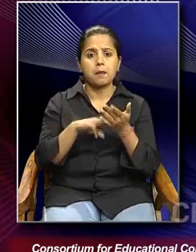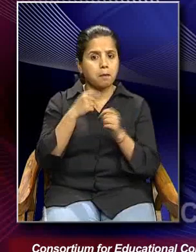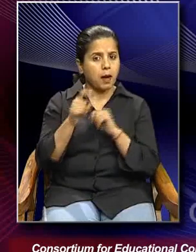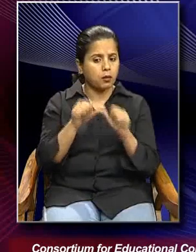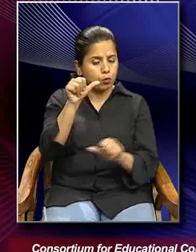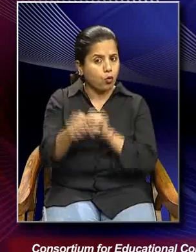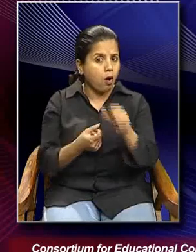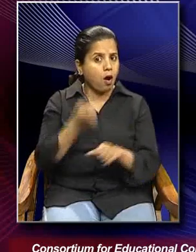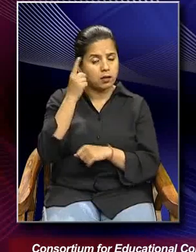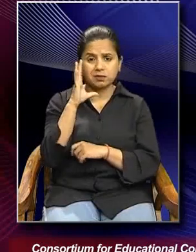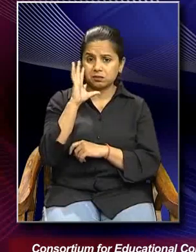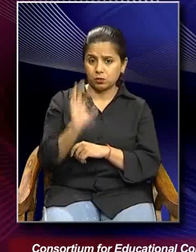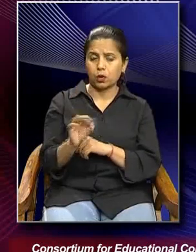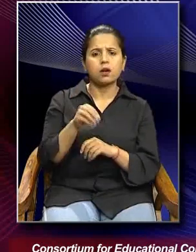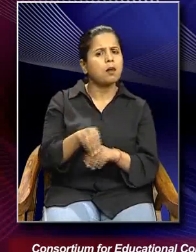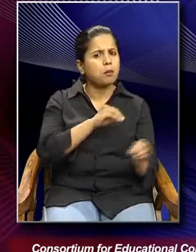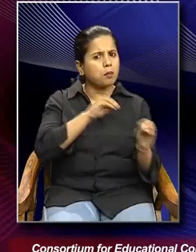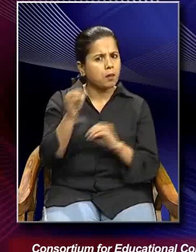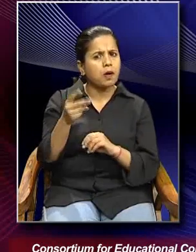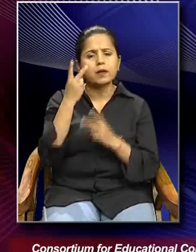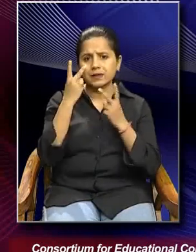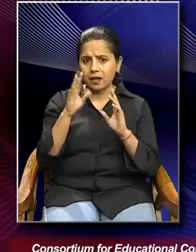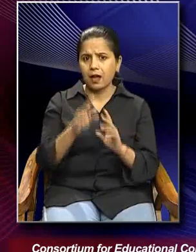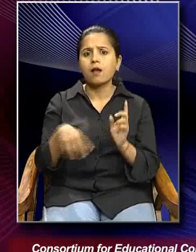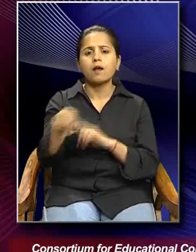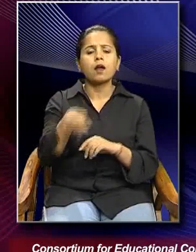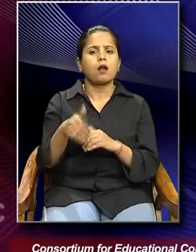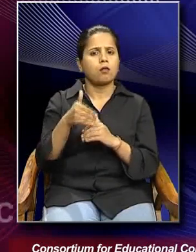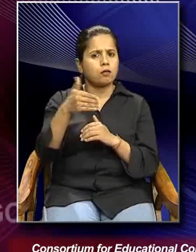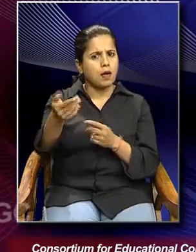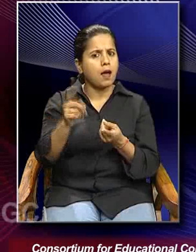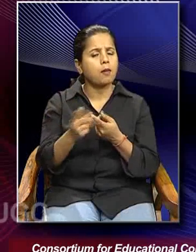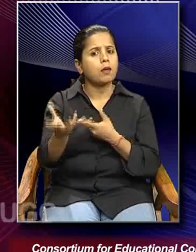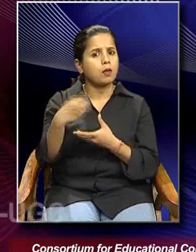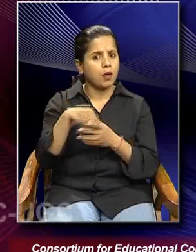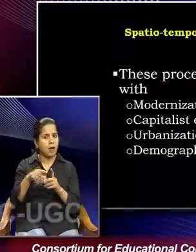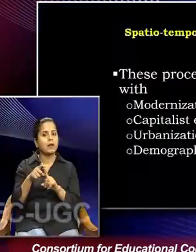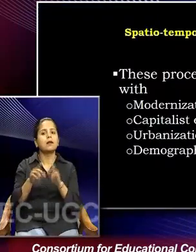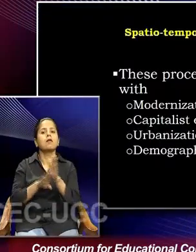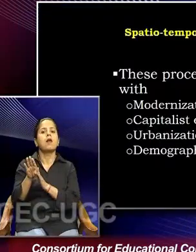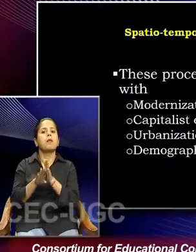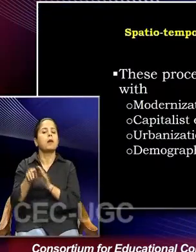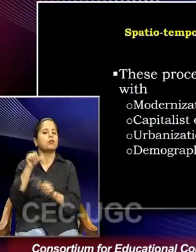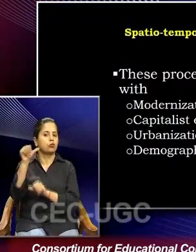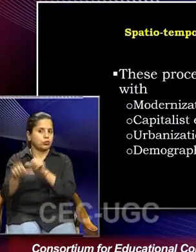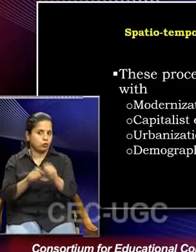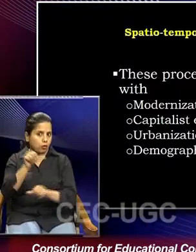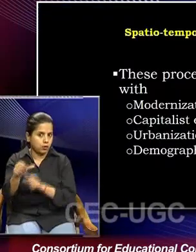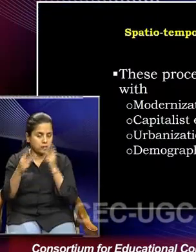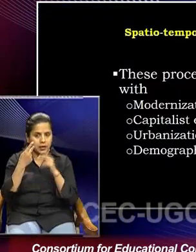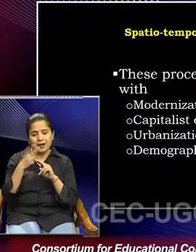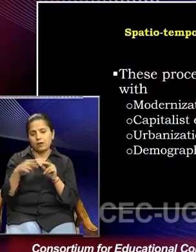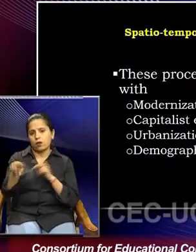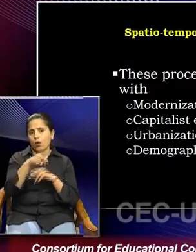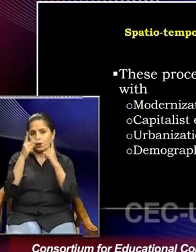because migration is actually also viewed as a constituent part of the development process. And so if you